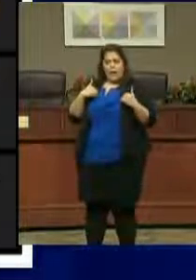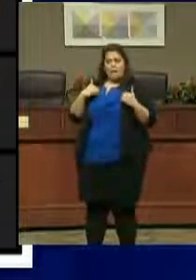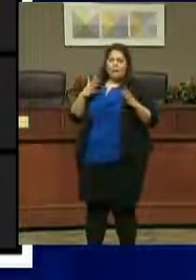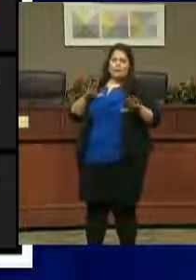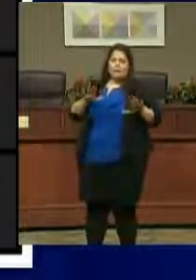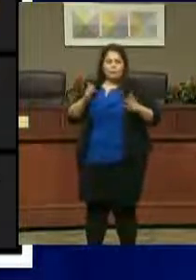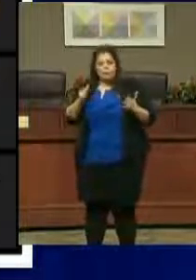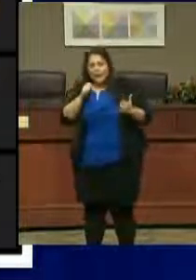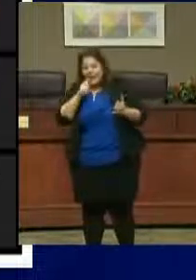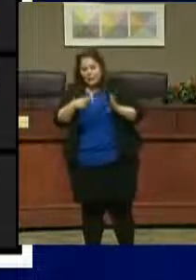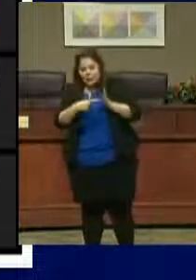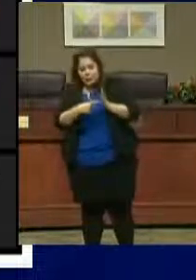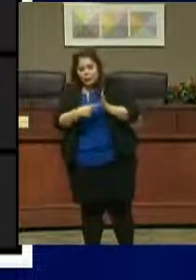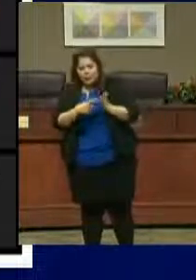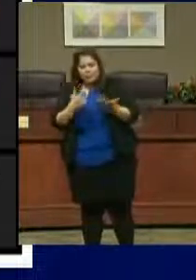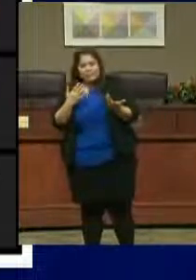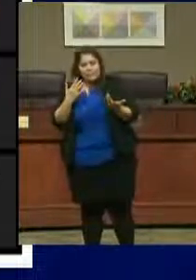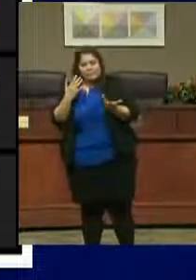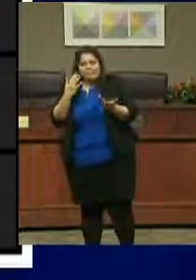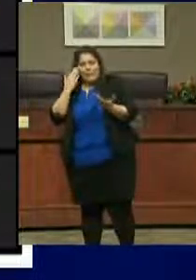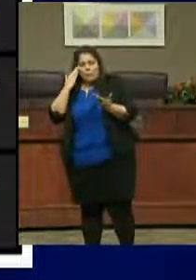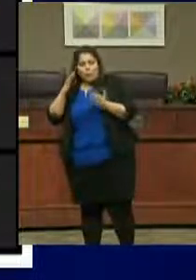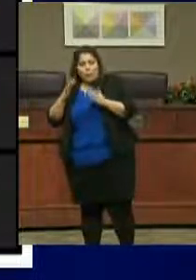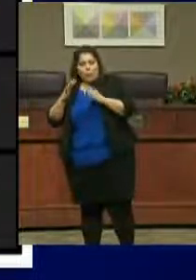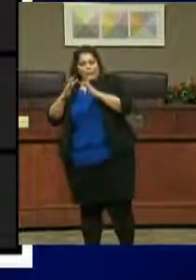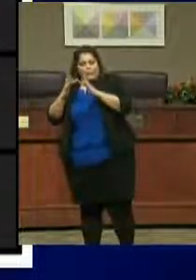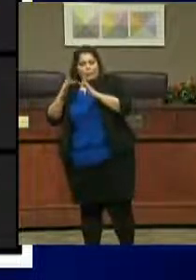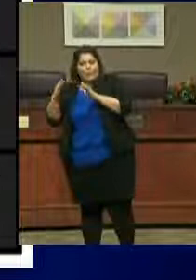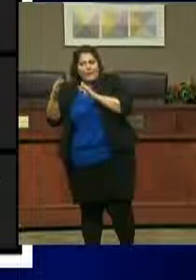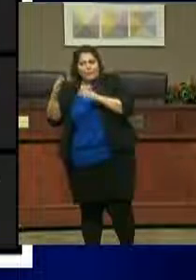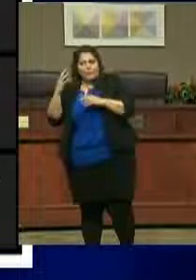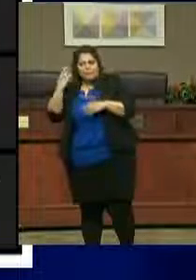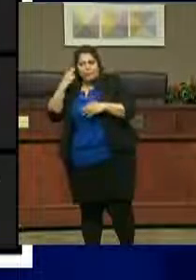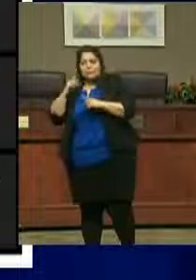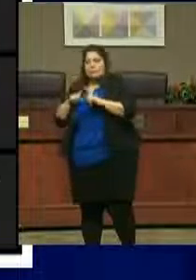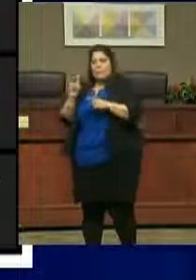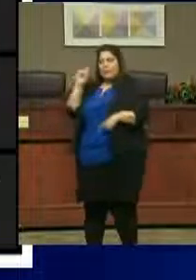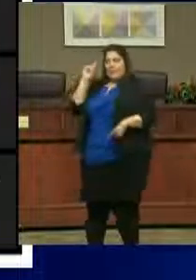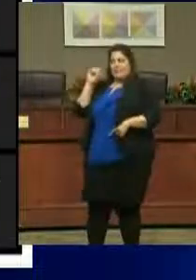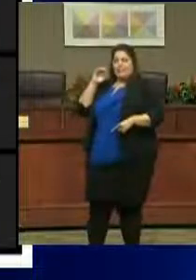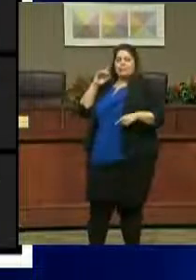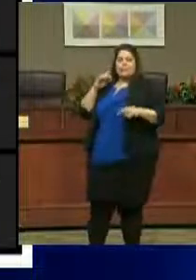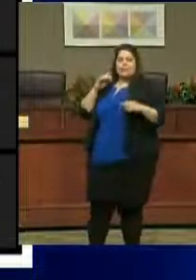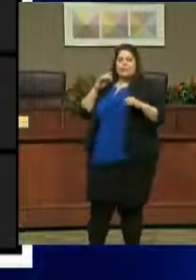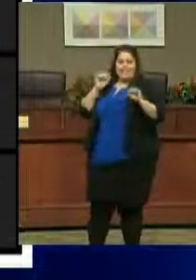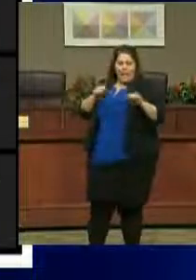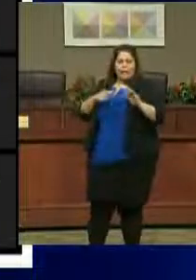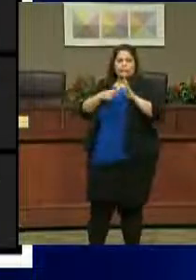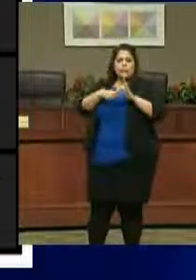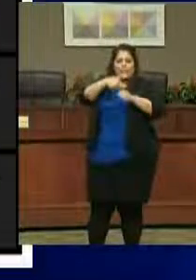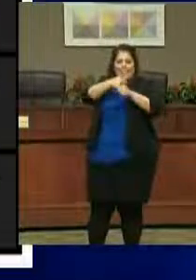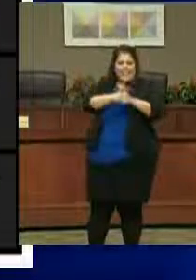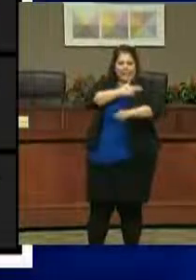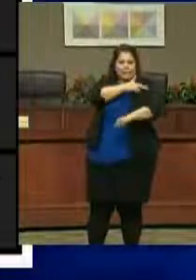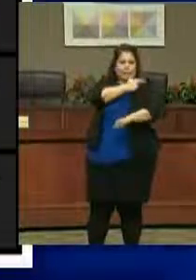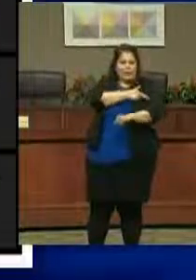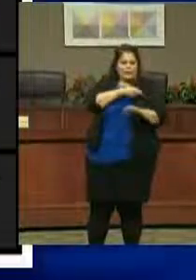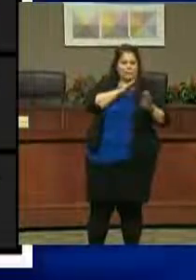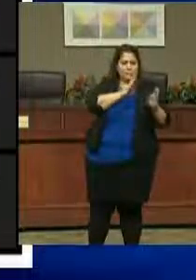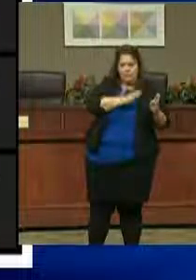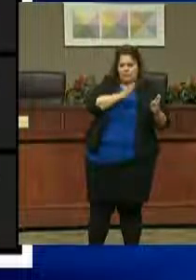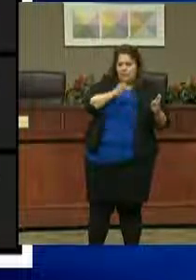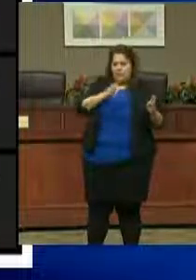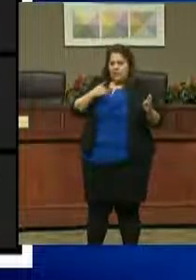today for some reason in the connection with the internet, but here you will see each of the hospitals in our system. We show here, you